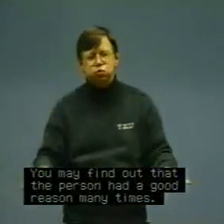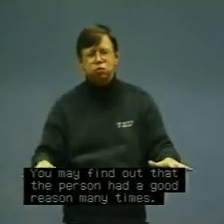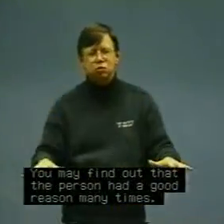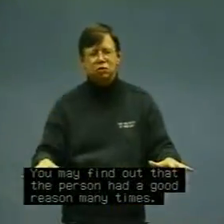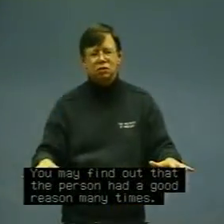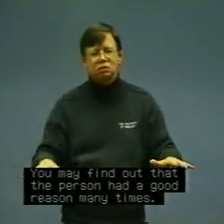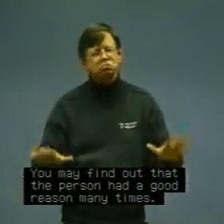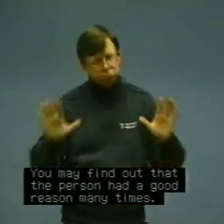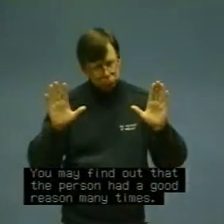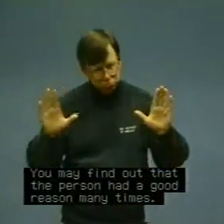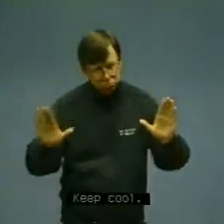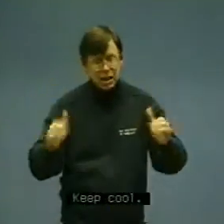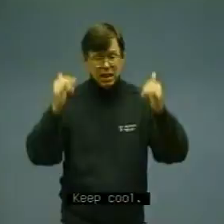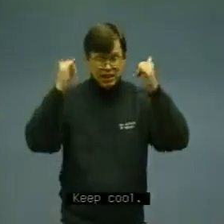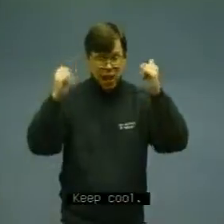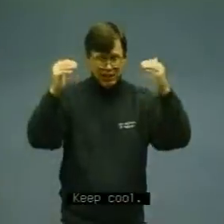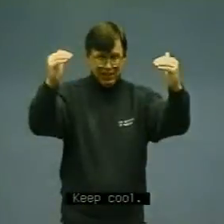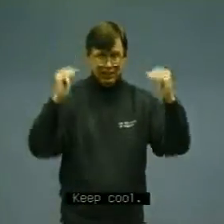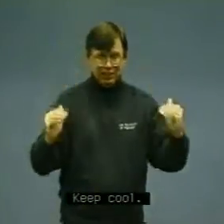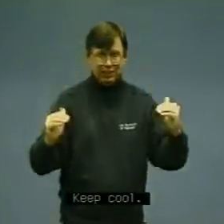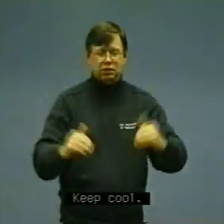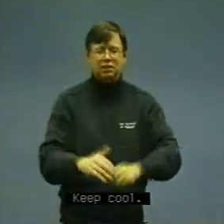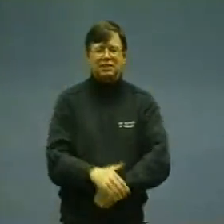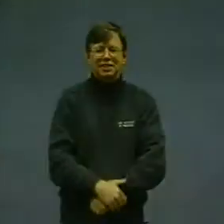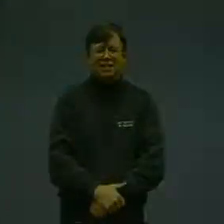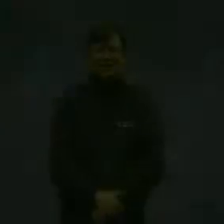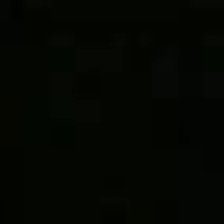happened. You may find out that the person had a good reason many times.